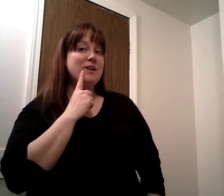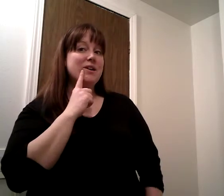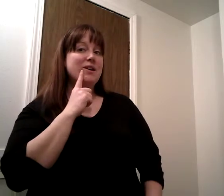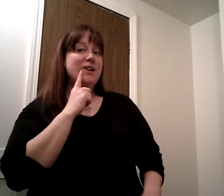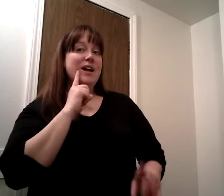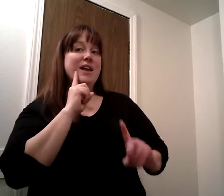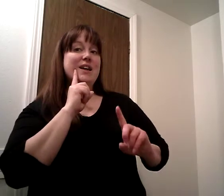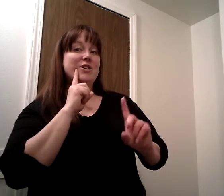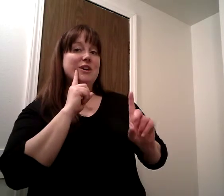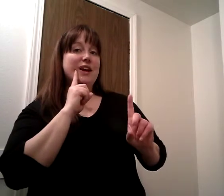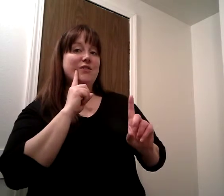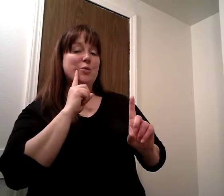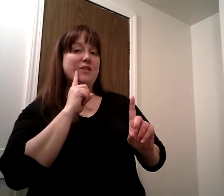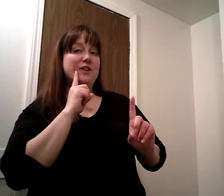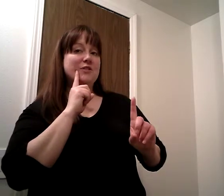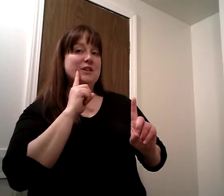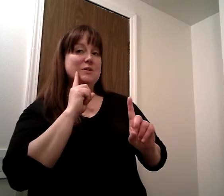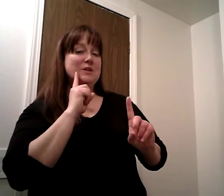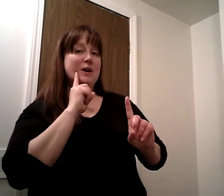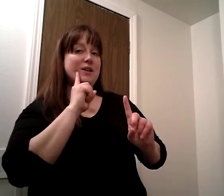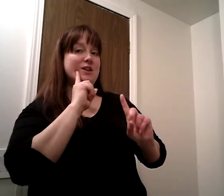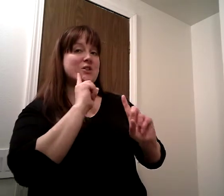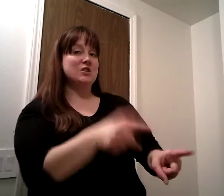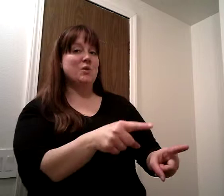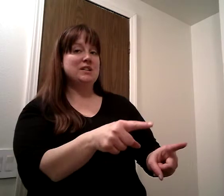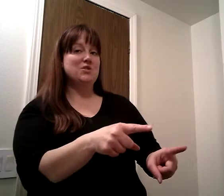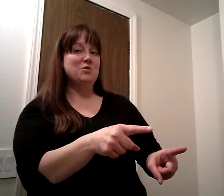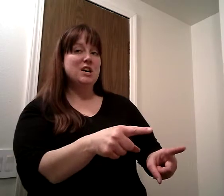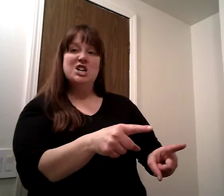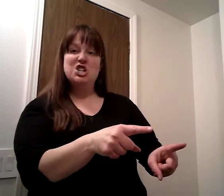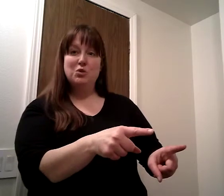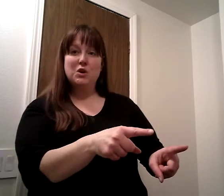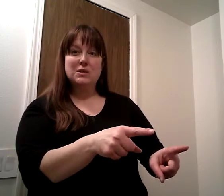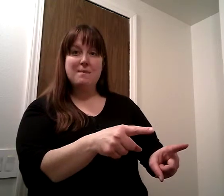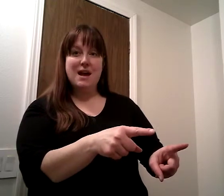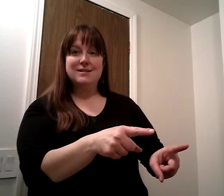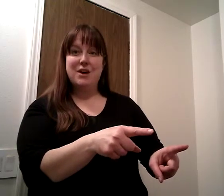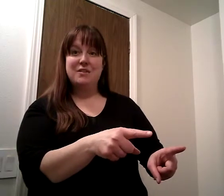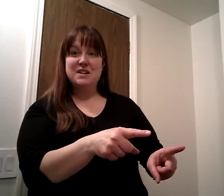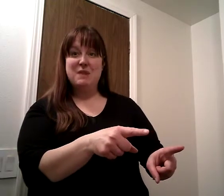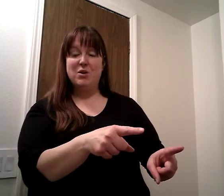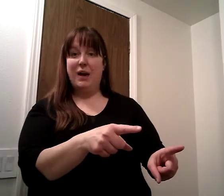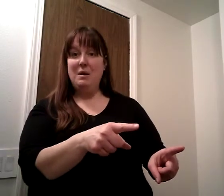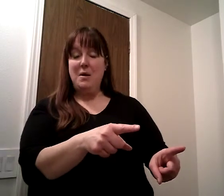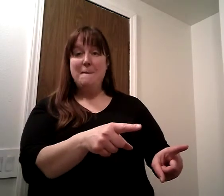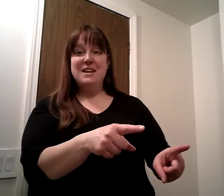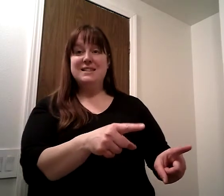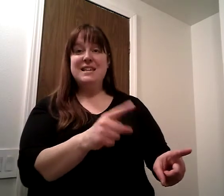here, and then you're going to have your one finger for this one as well, and you're just going to shoot those commands out of his mouth, right? Because